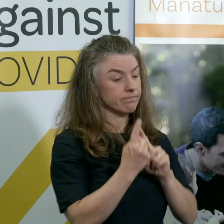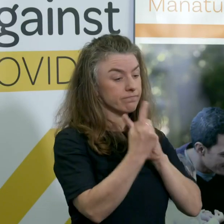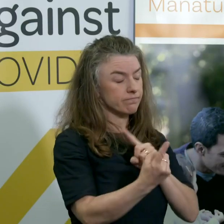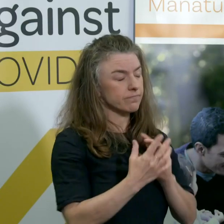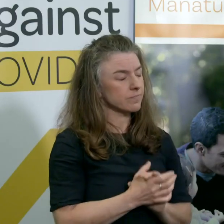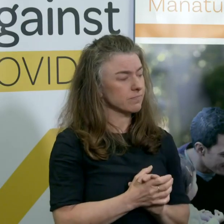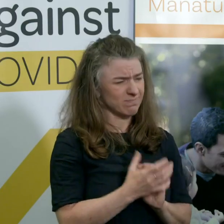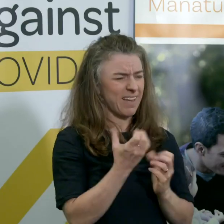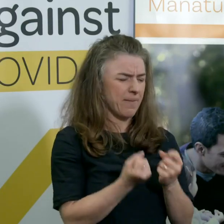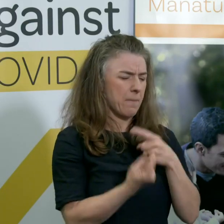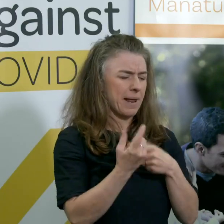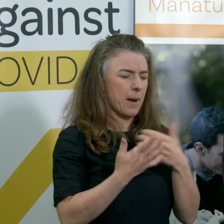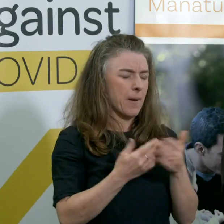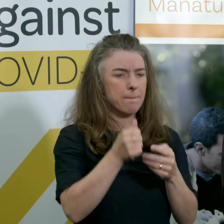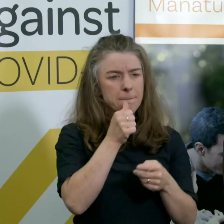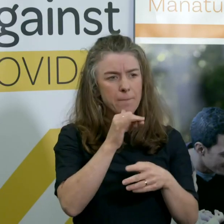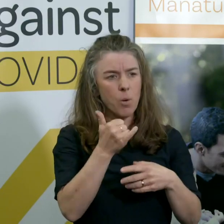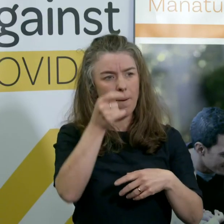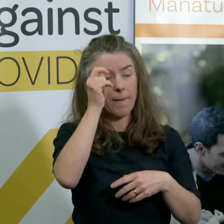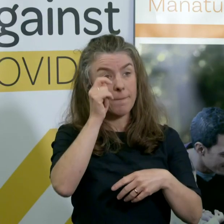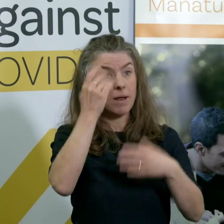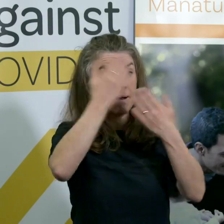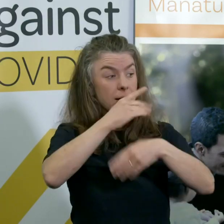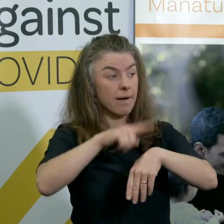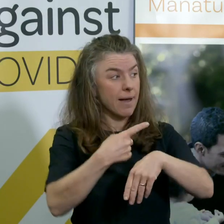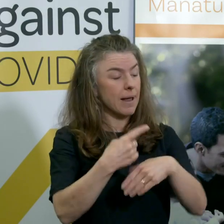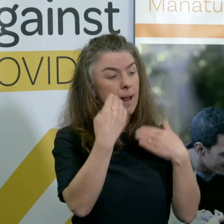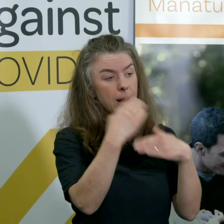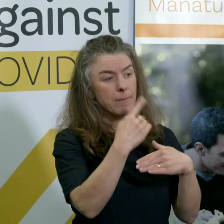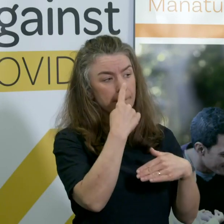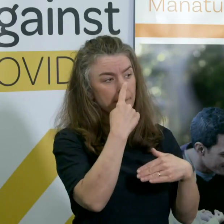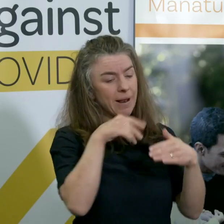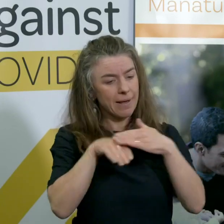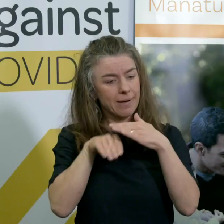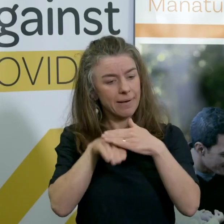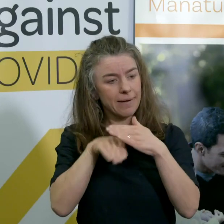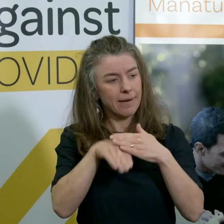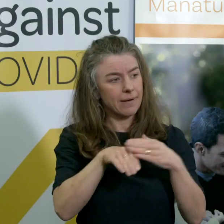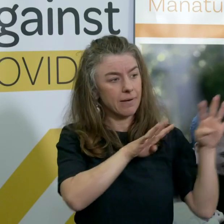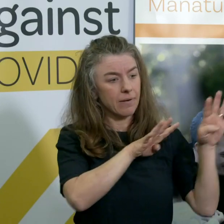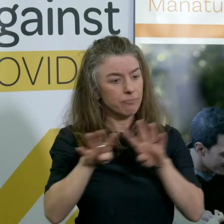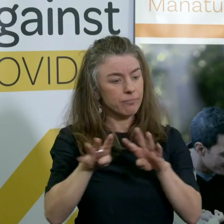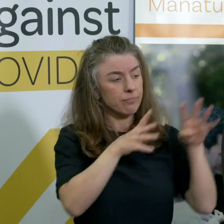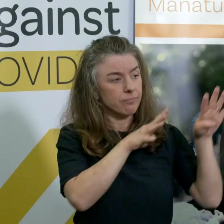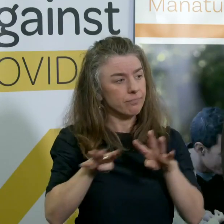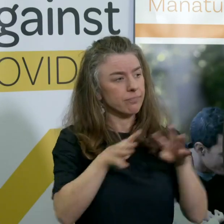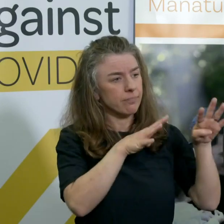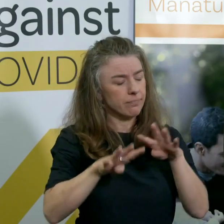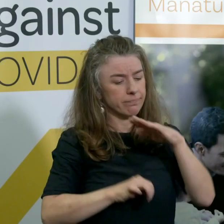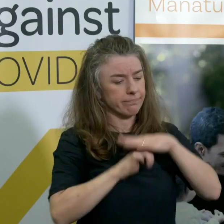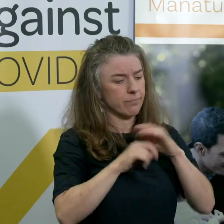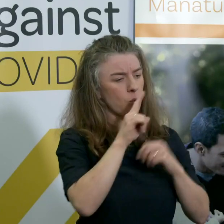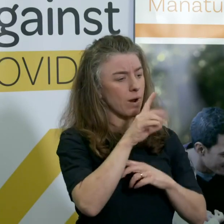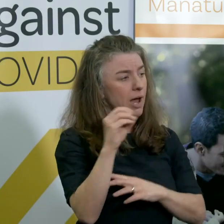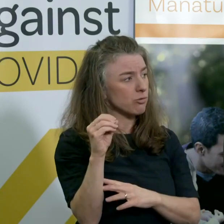anyway in pubs or clubs late at night. They have a limit on the number of people going in. That limit will now be 100, and there are things